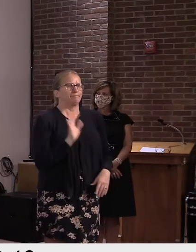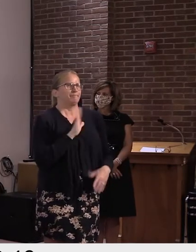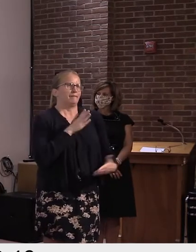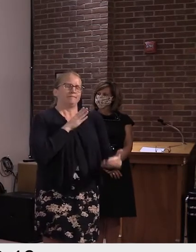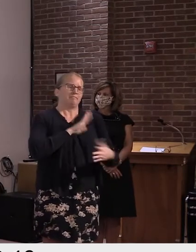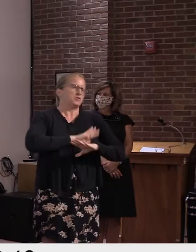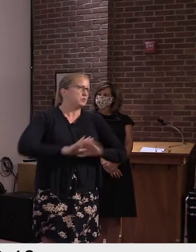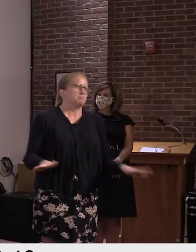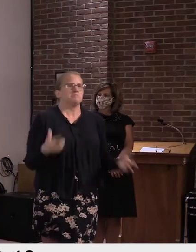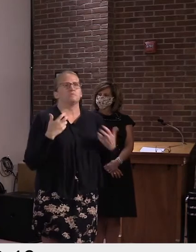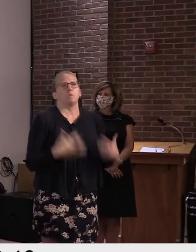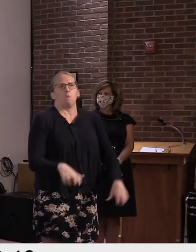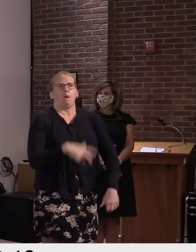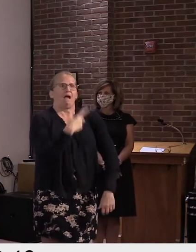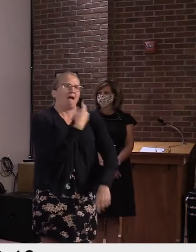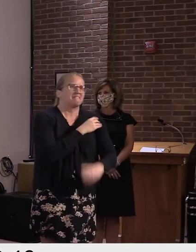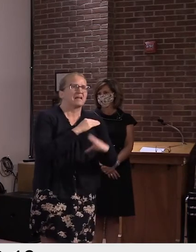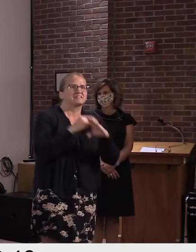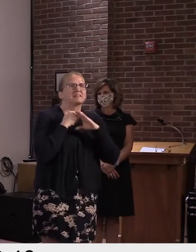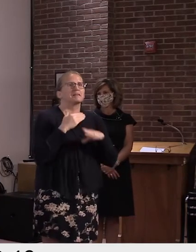preemptive